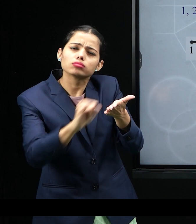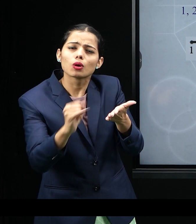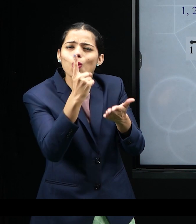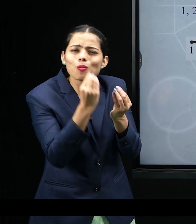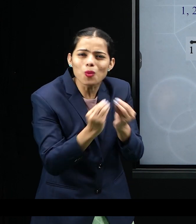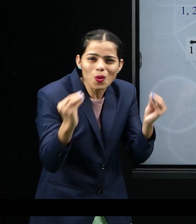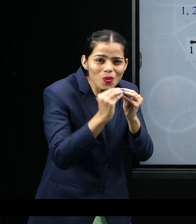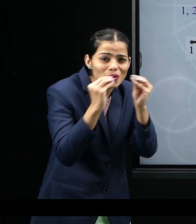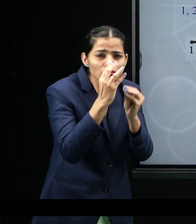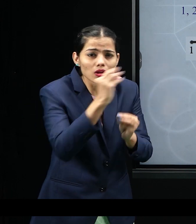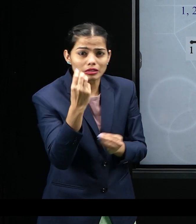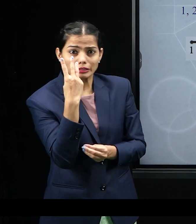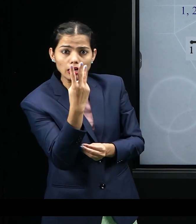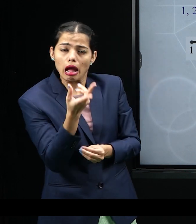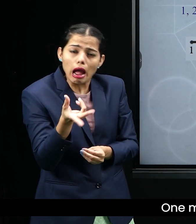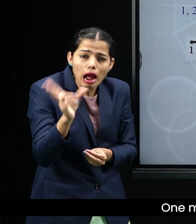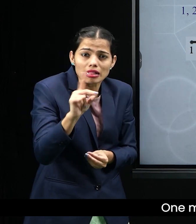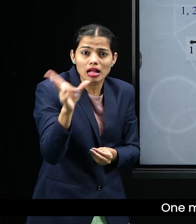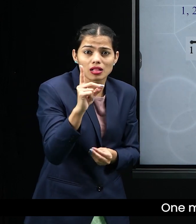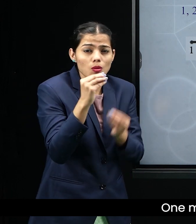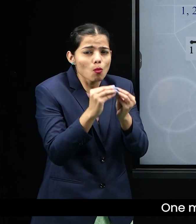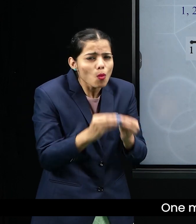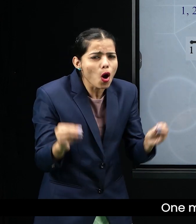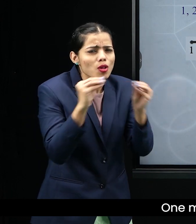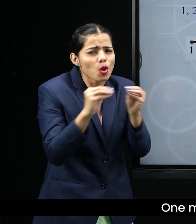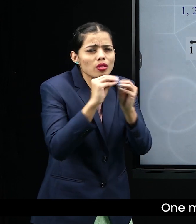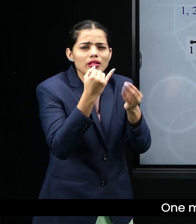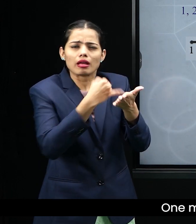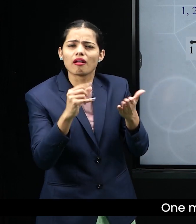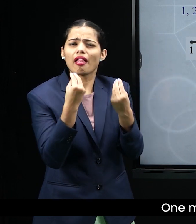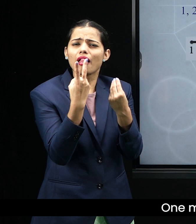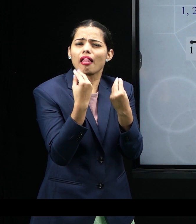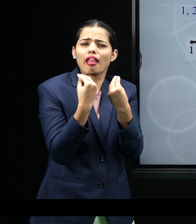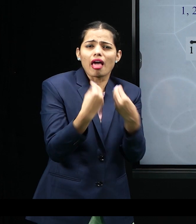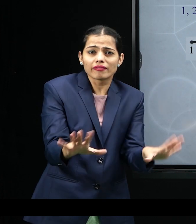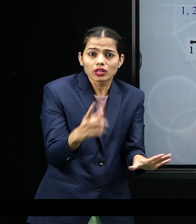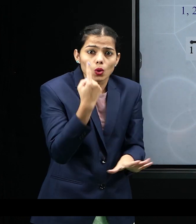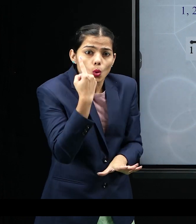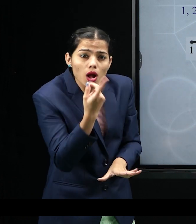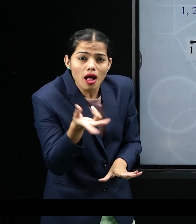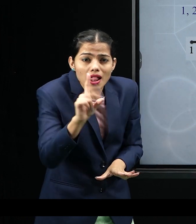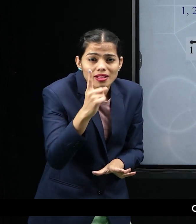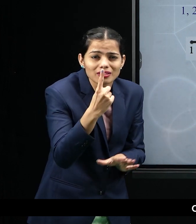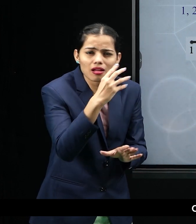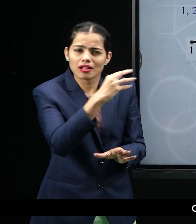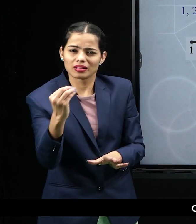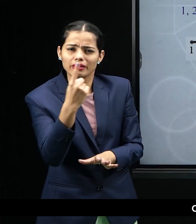and it becomes 3. Again 1 more is removed, leaving 2. Once again remove 1 and you are left